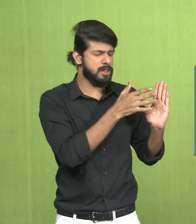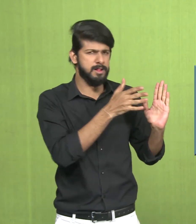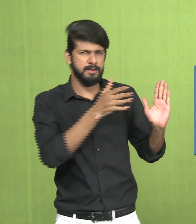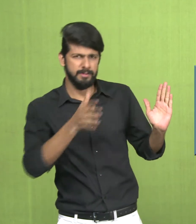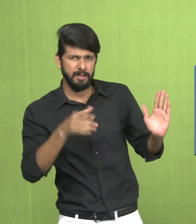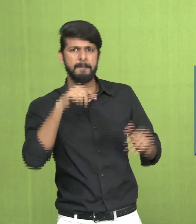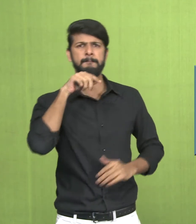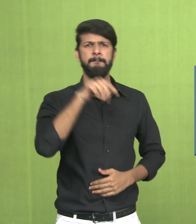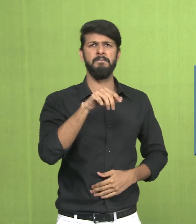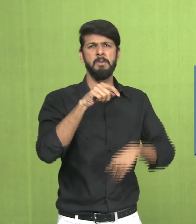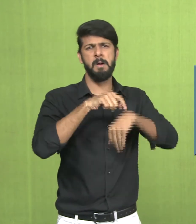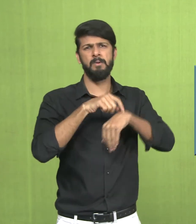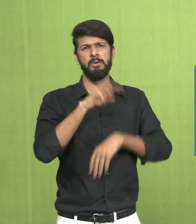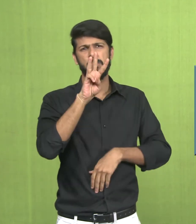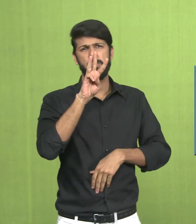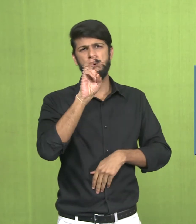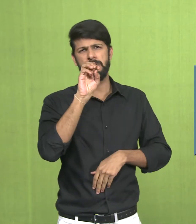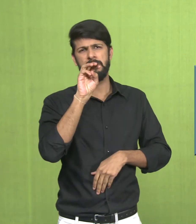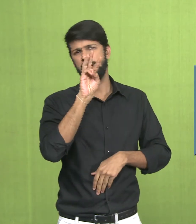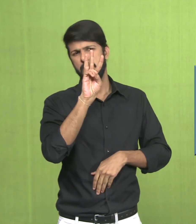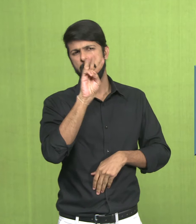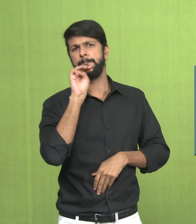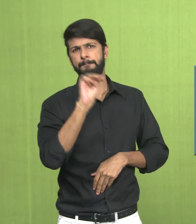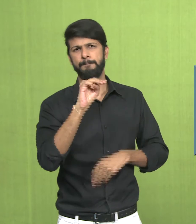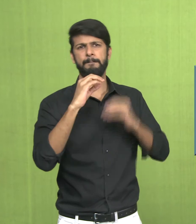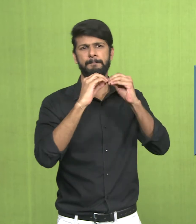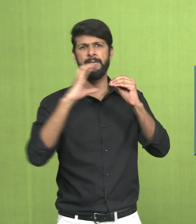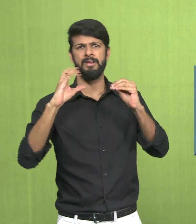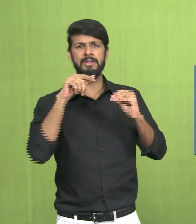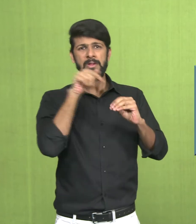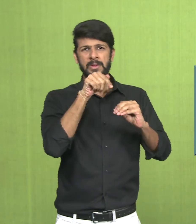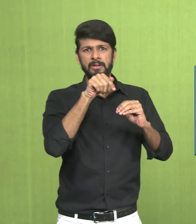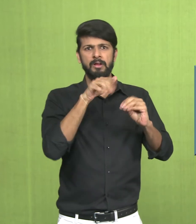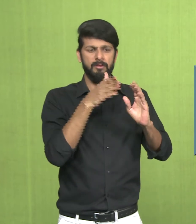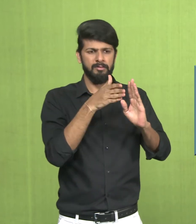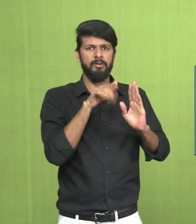around 30,000 years ago, during the time of the prehistoric men, the early men,